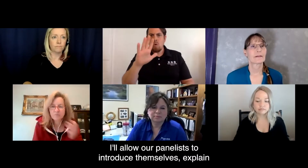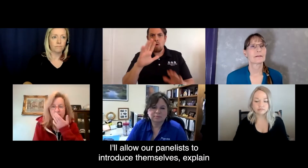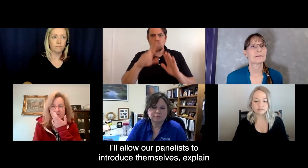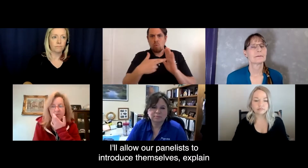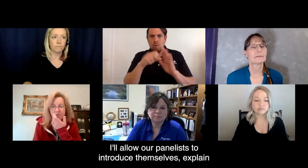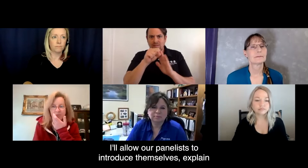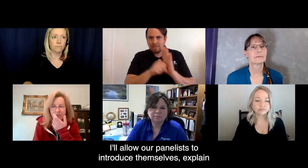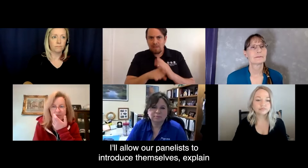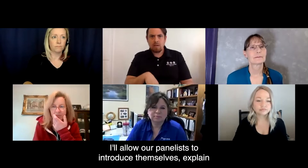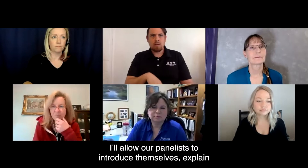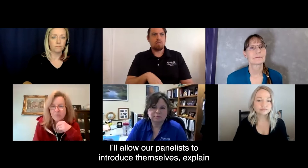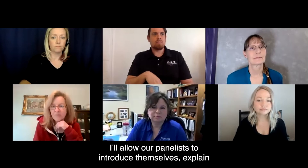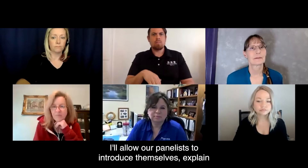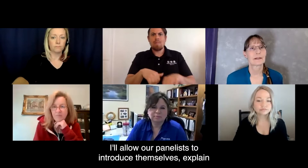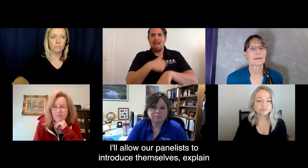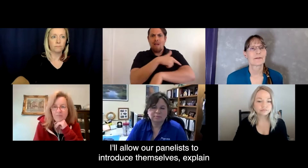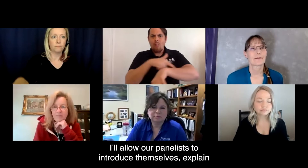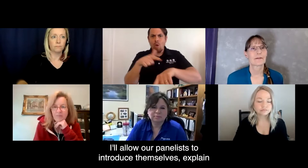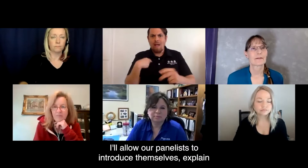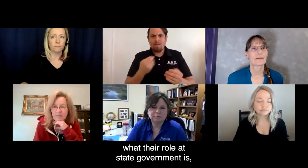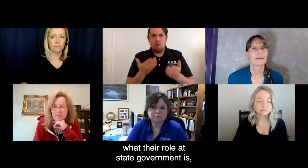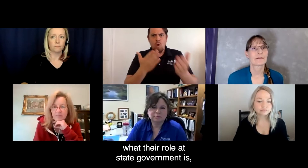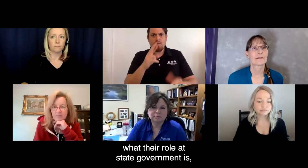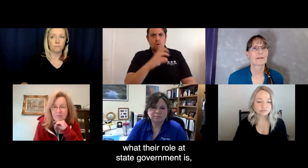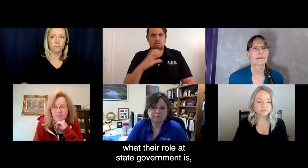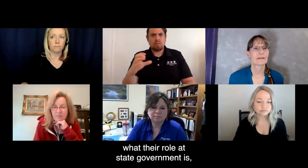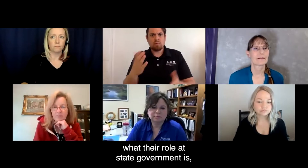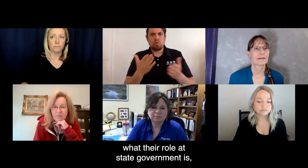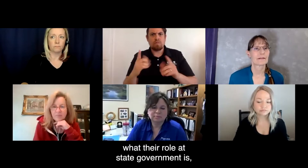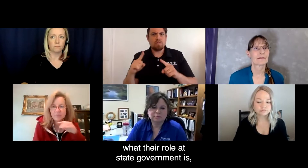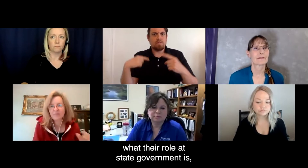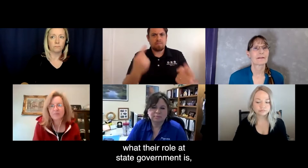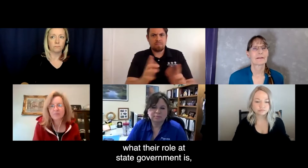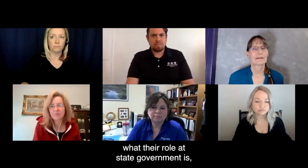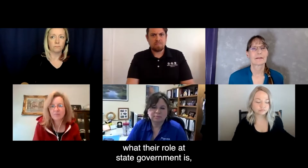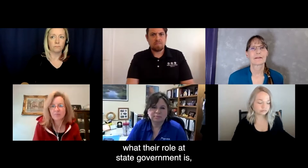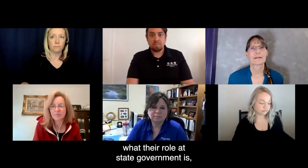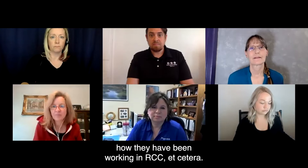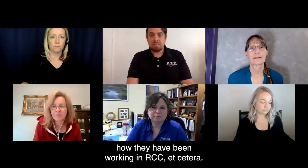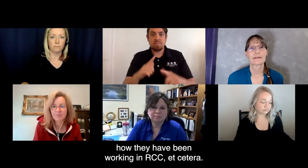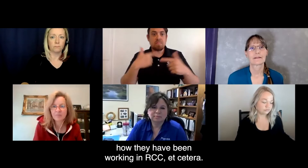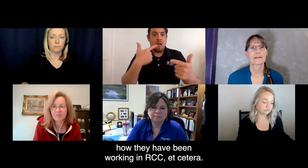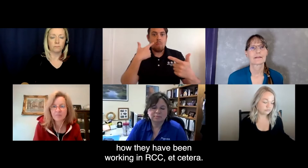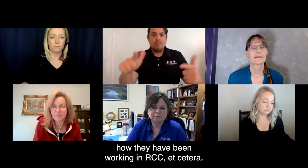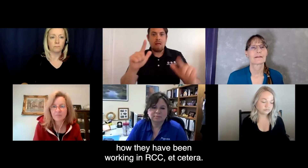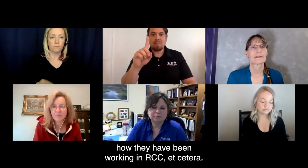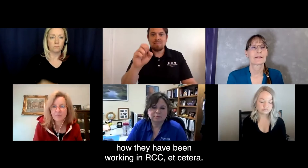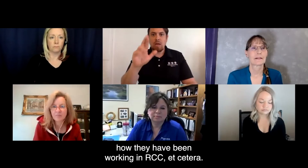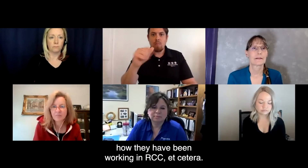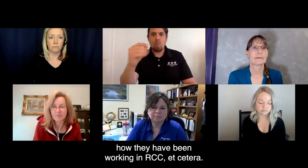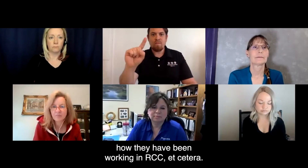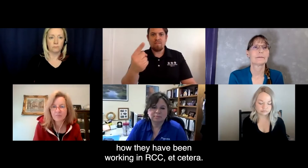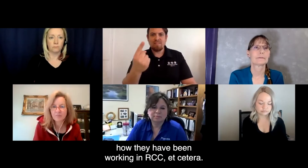I'll allow our panelists to introduce themselves and explain what their role at state government is, how they have been working